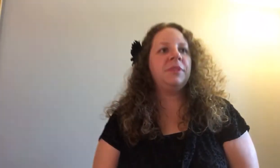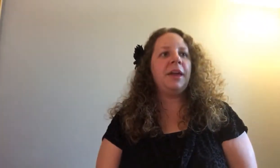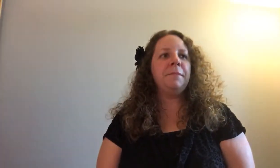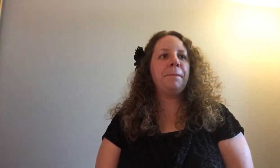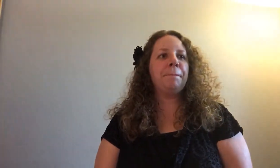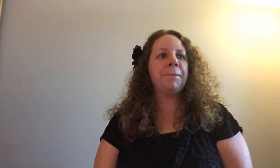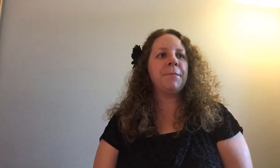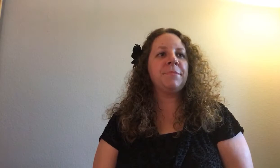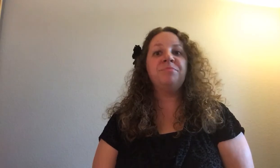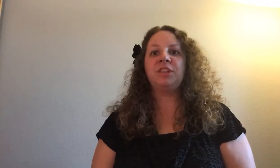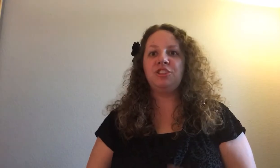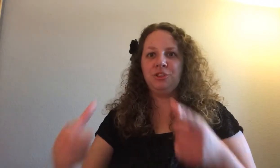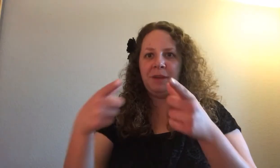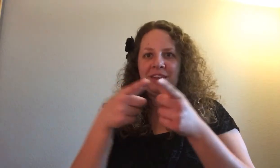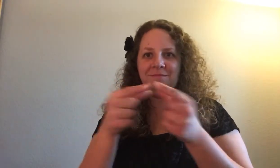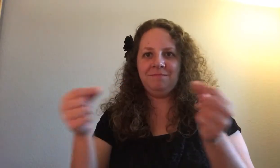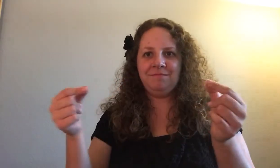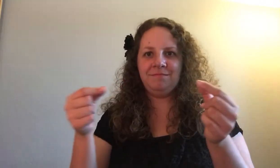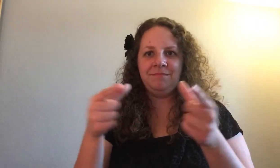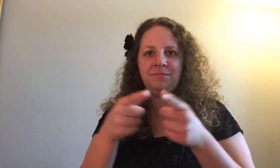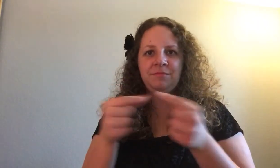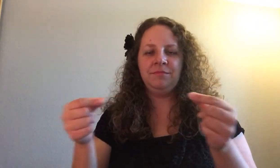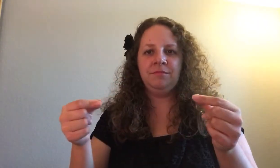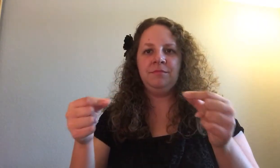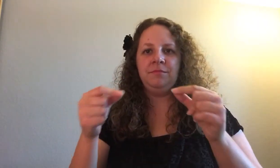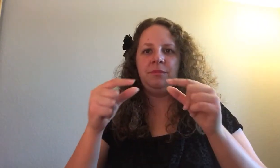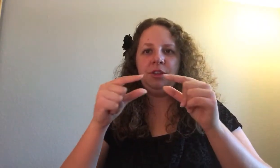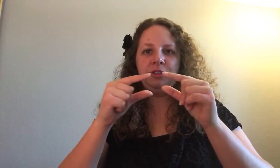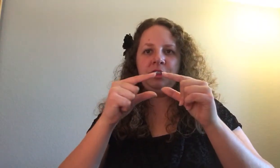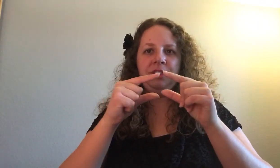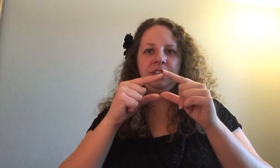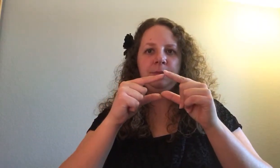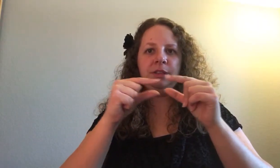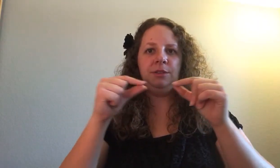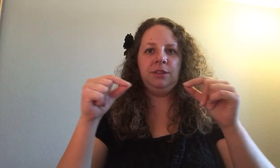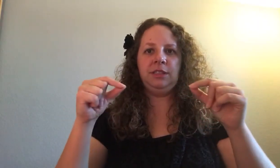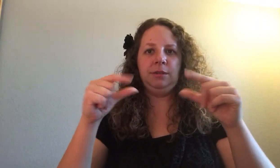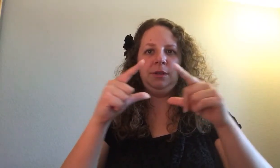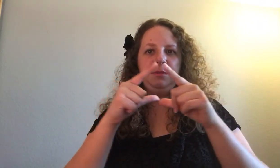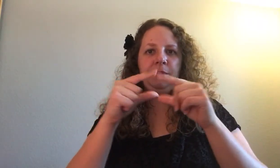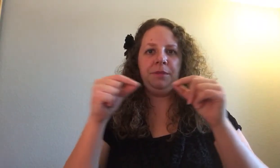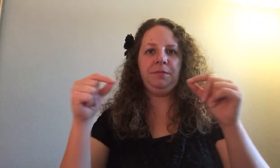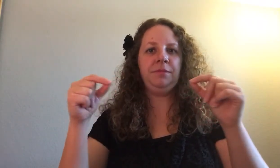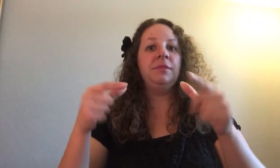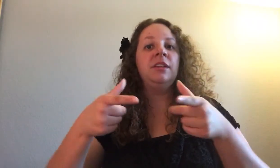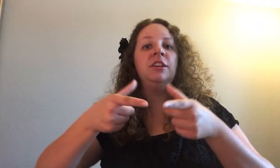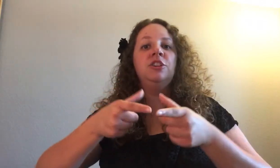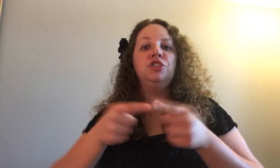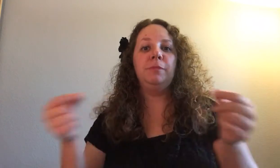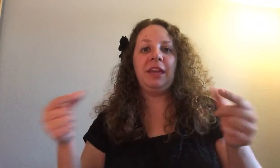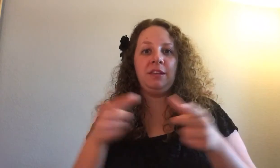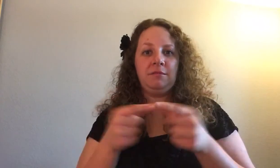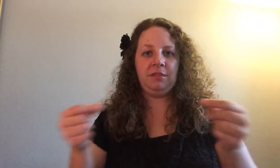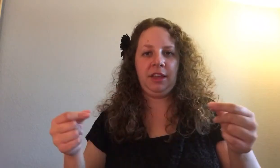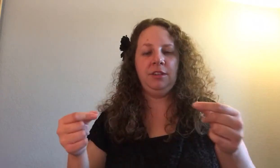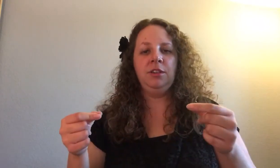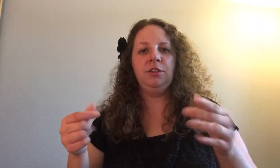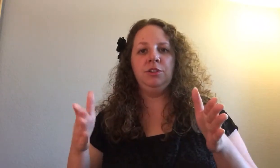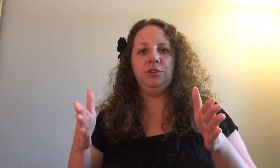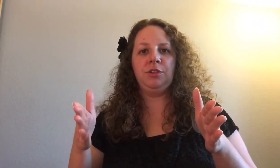Okay, Japan. I'll turn it this way so you can see what I'm doing. Japan, okay? So they're